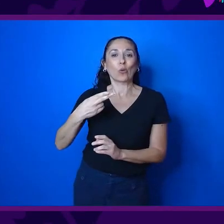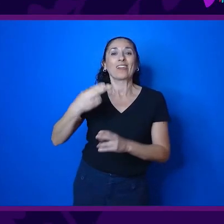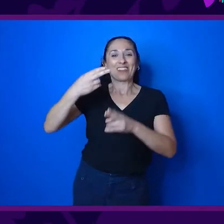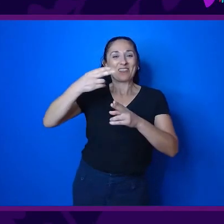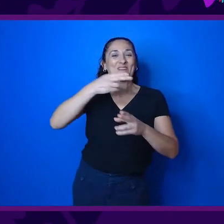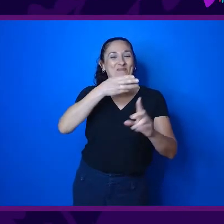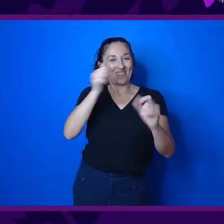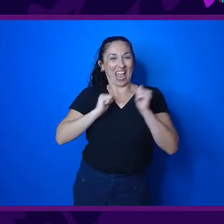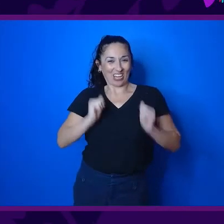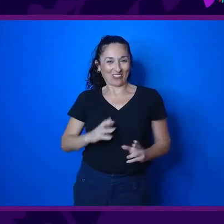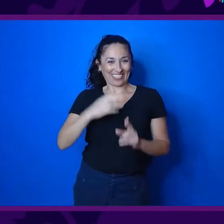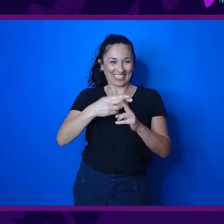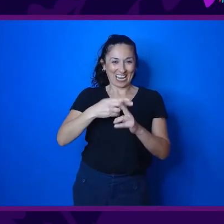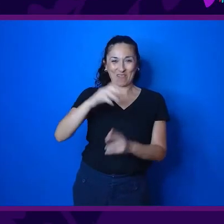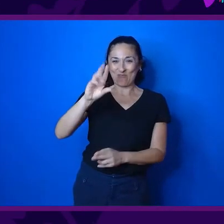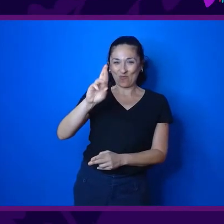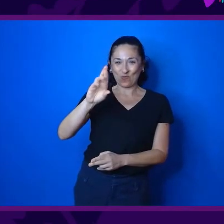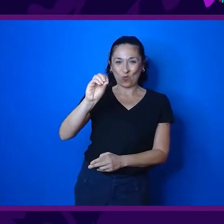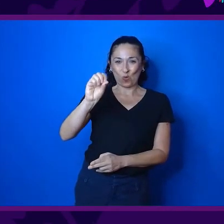Hello.